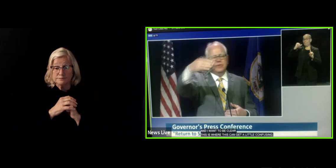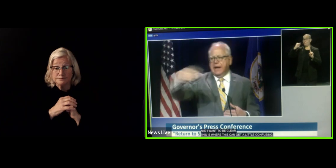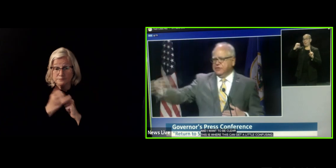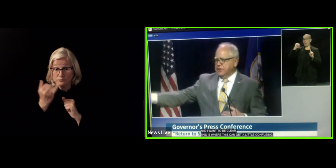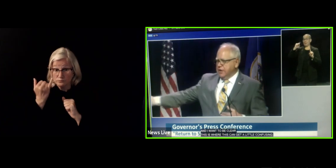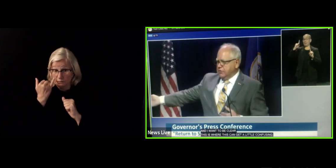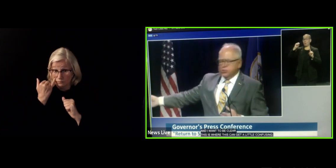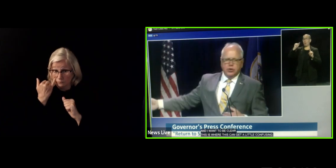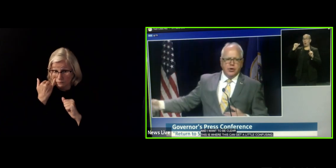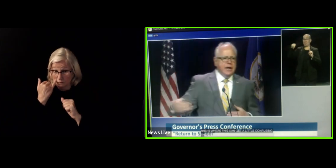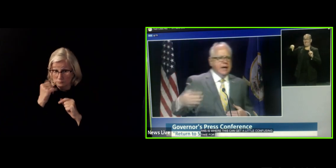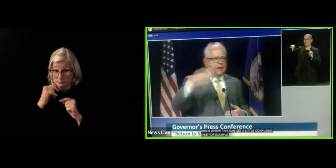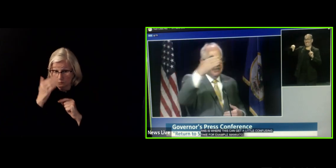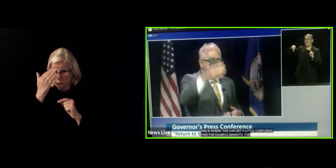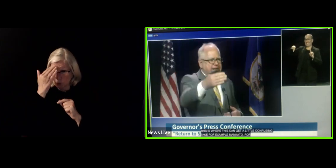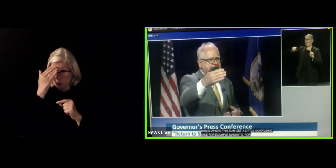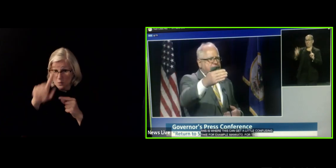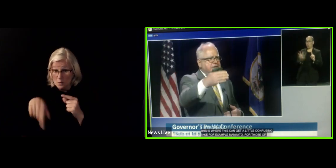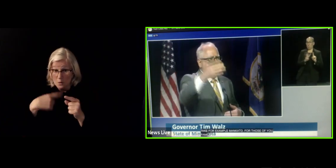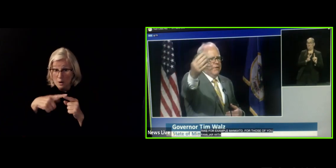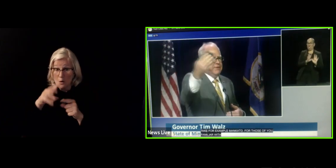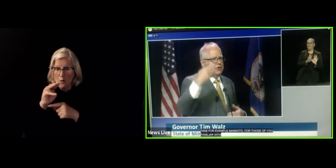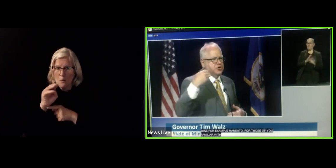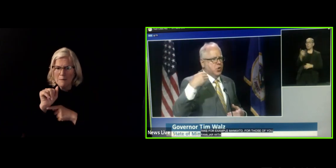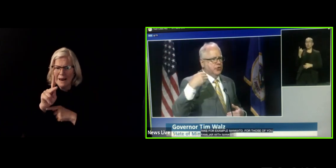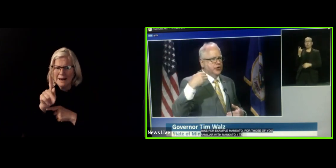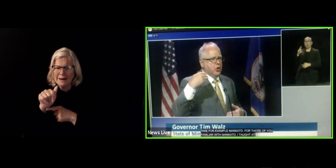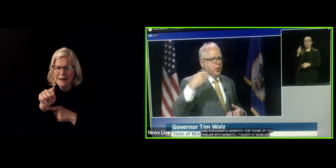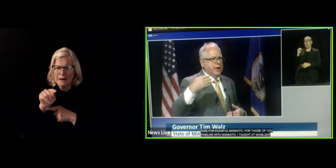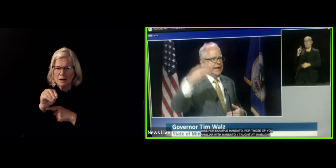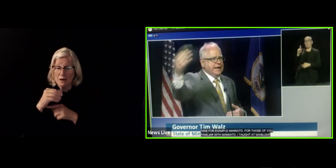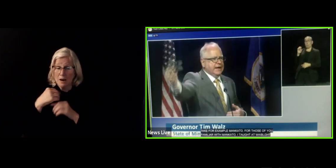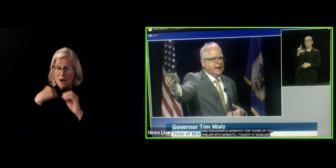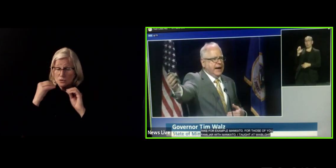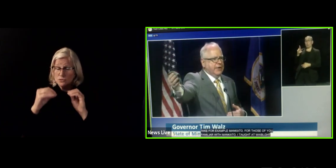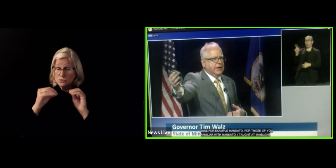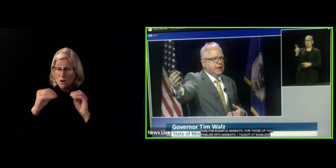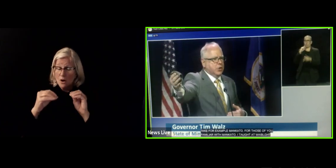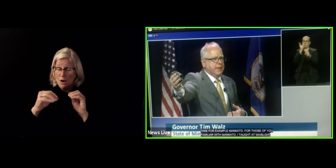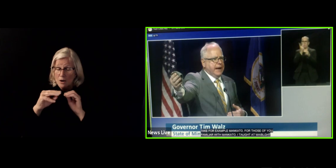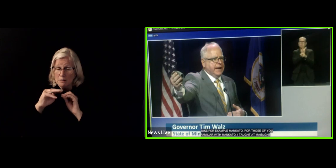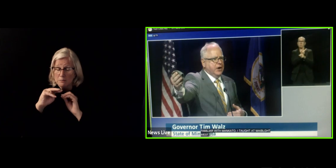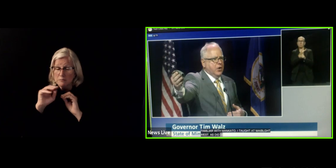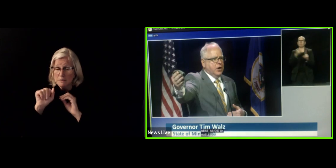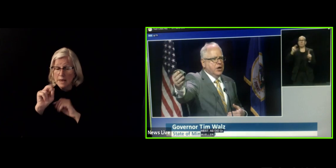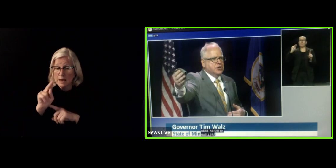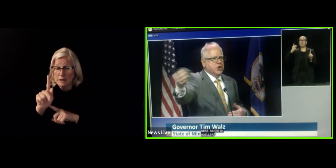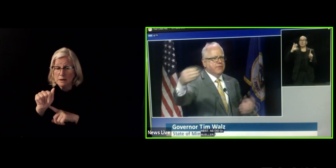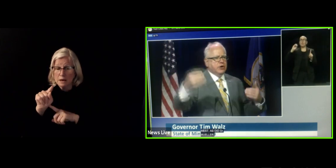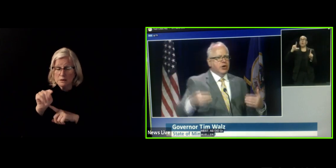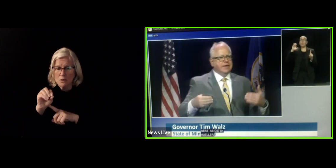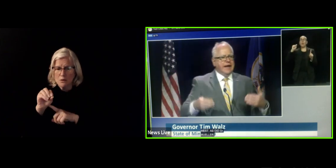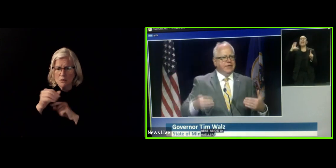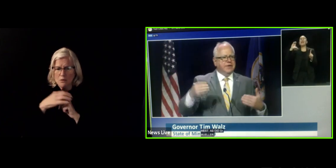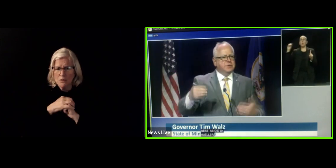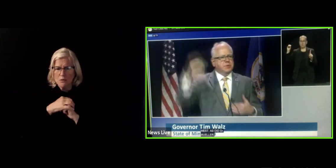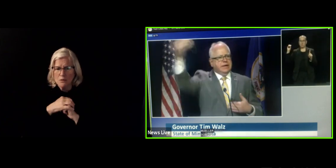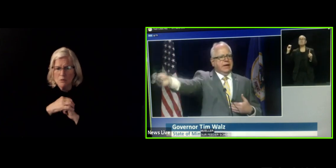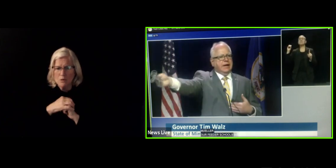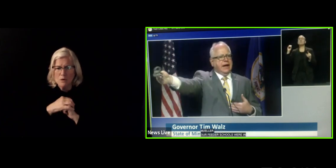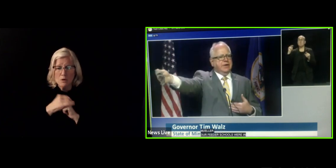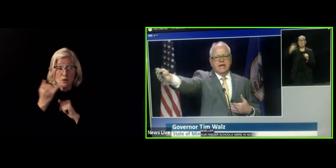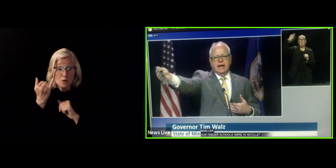West, as did Dr. Mueller. That sets, and our feeder schools were in Nicollet County in North Mankato. So if you look at that, the difference